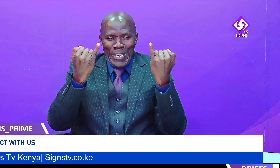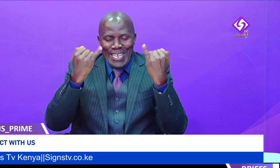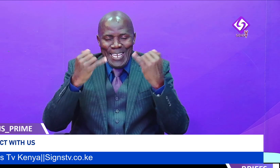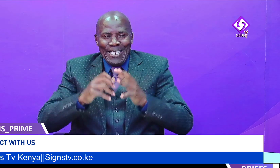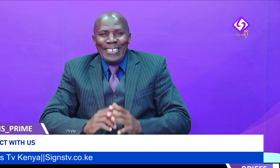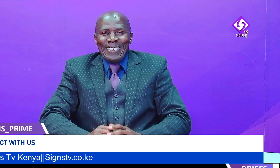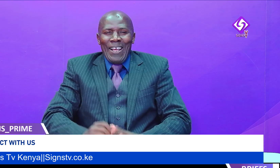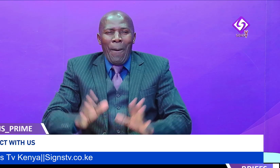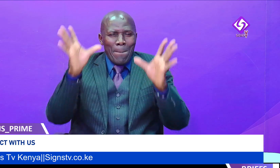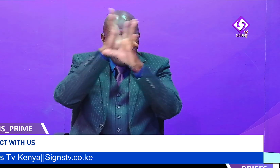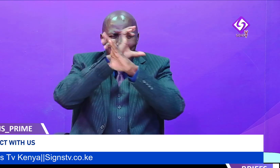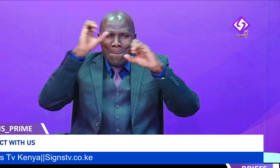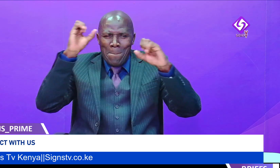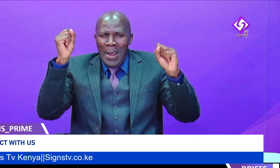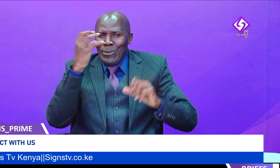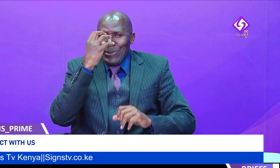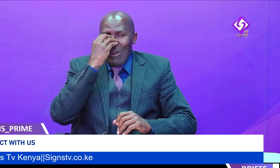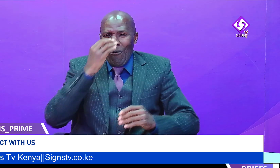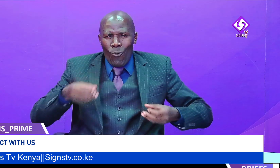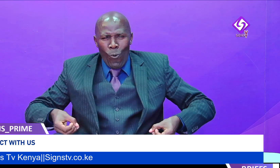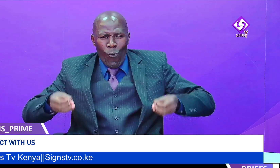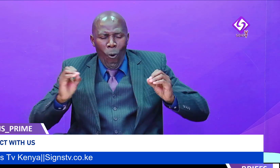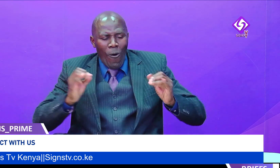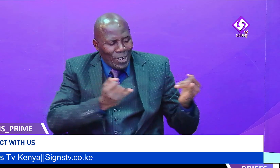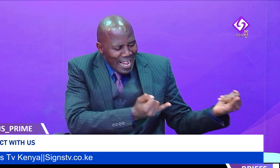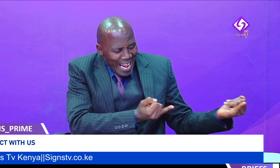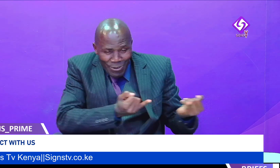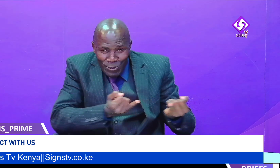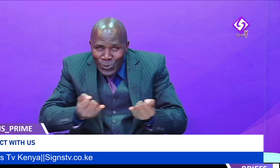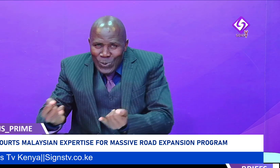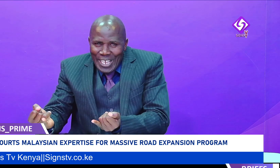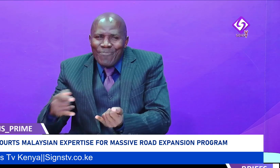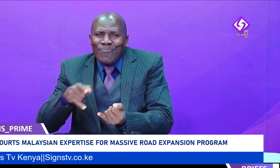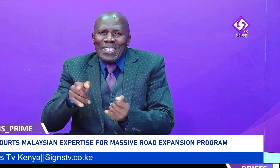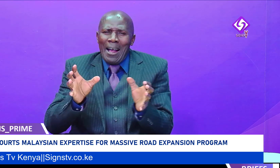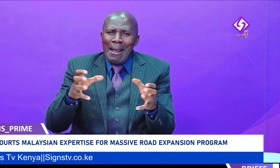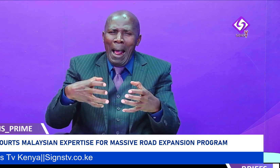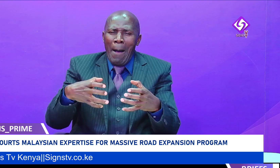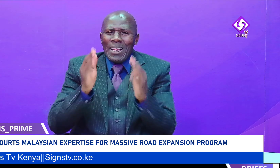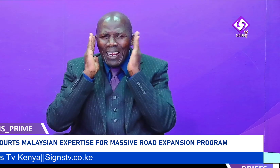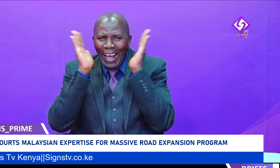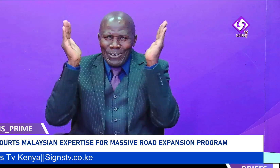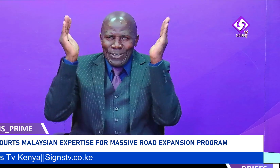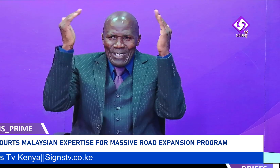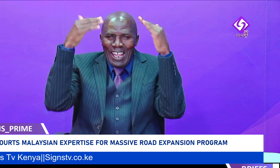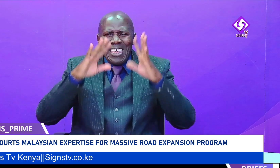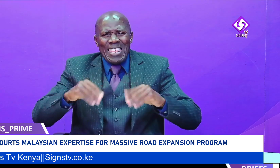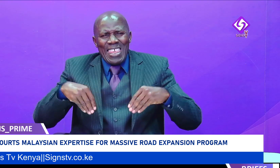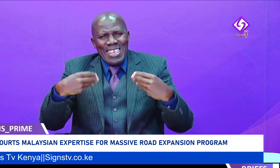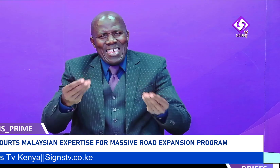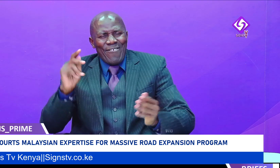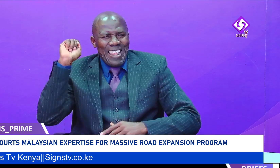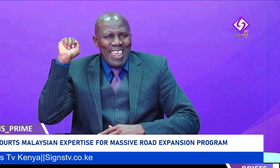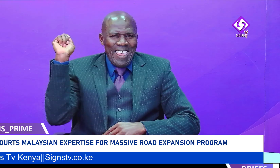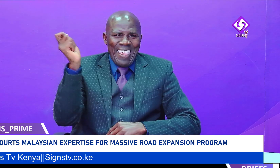Irene Chebiwot. Let's focus on our news. President William Ruto has officially invited